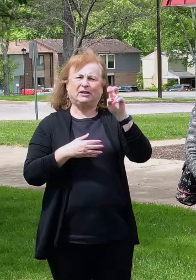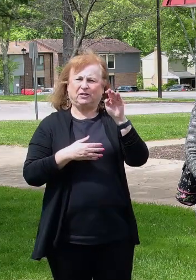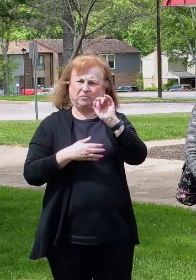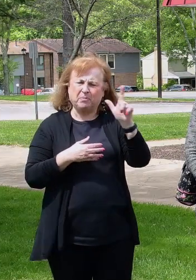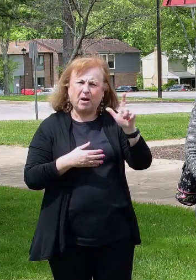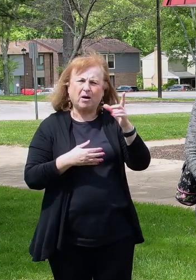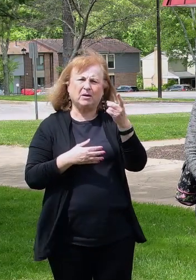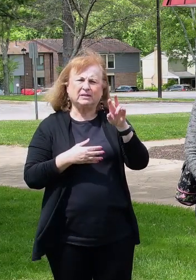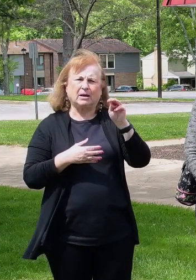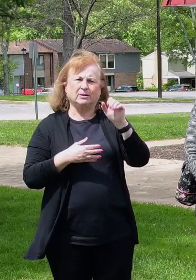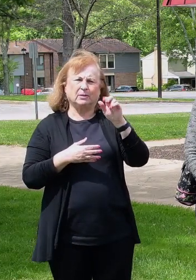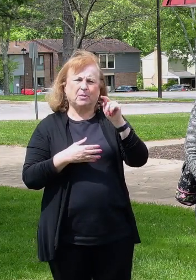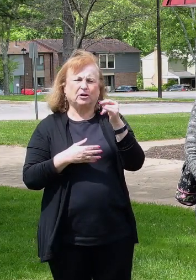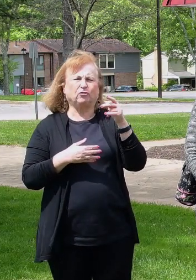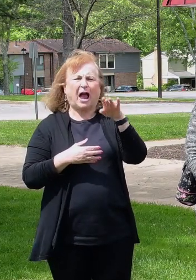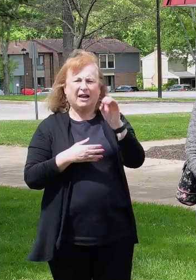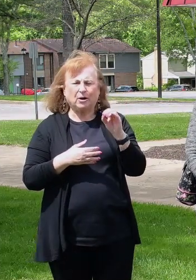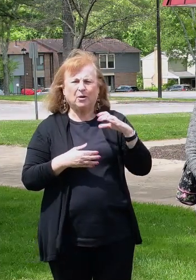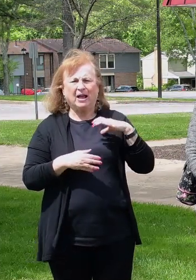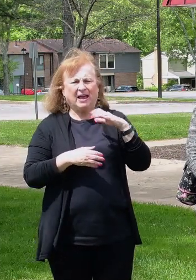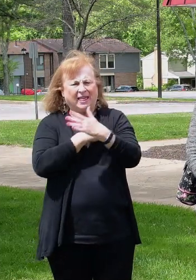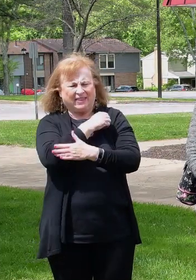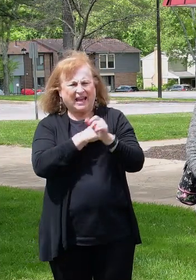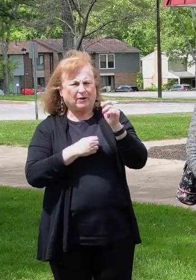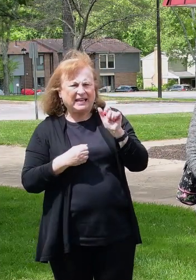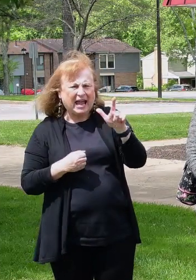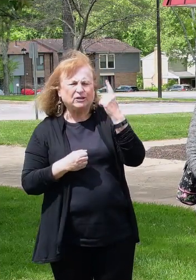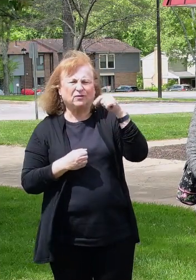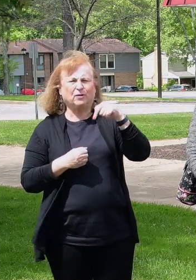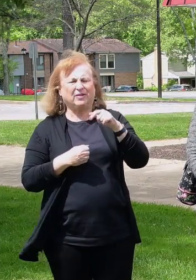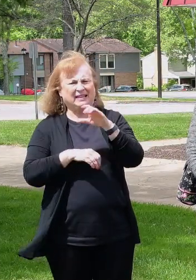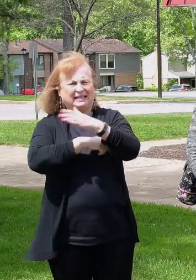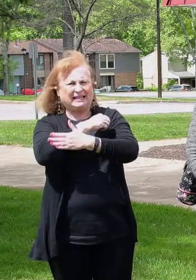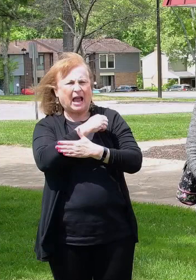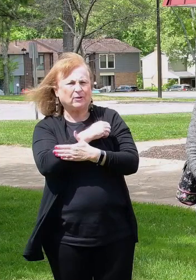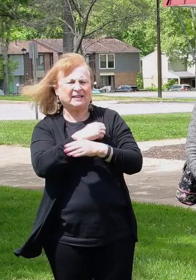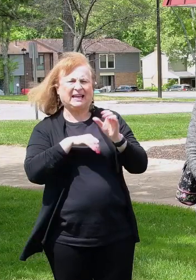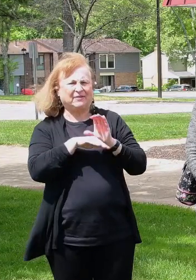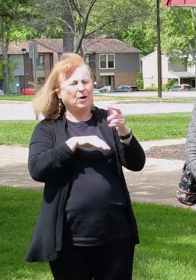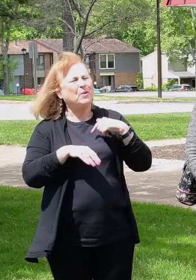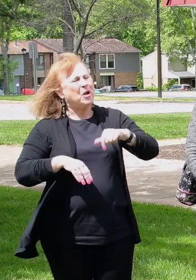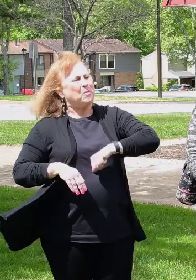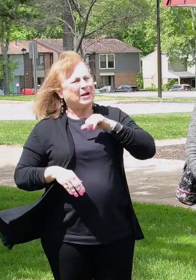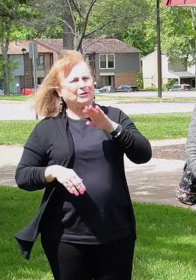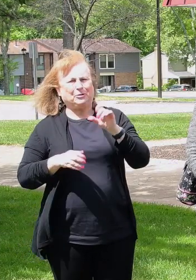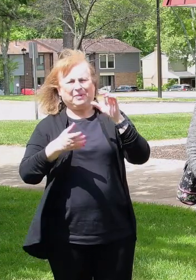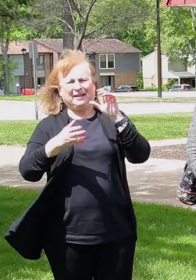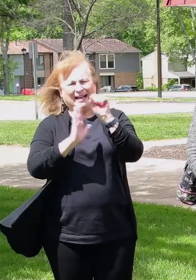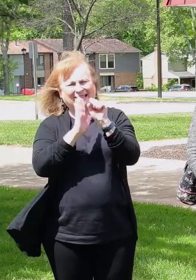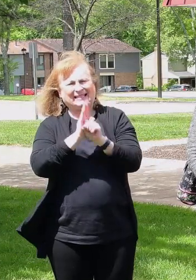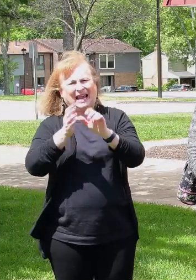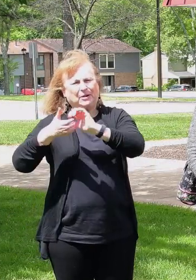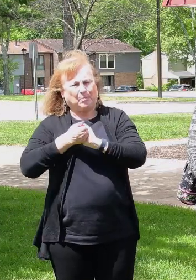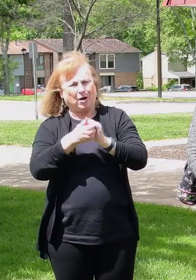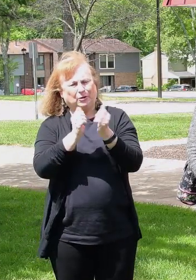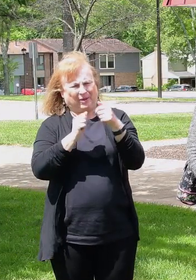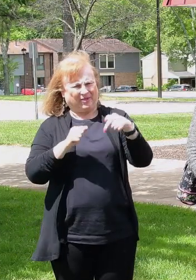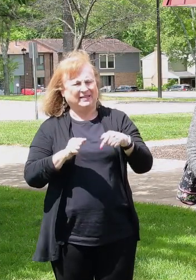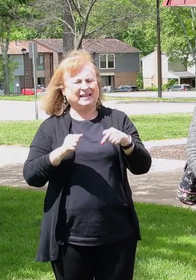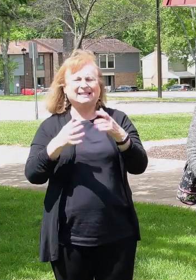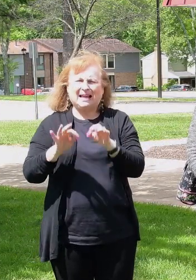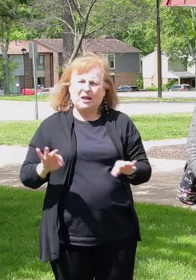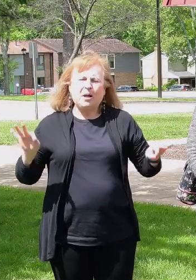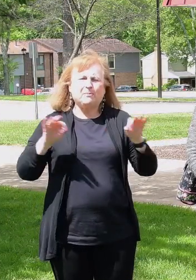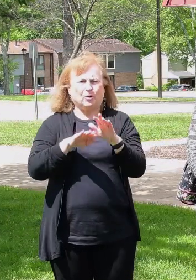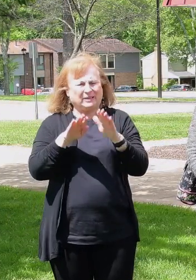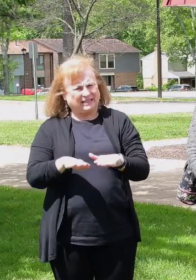Dr. Martirano, the County Council for this county investment, and we are so proud to be a state partner in this. This is an